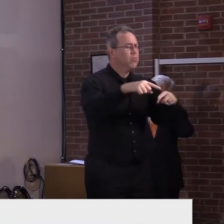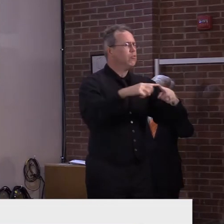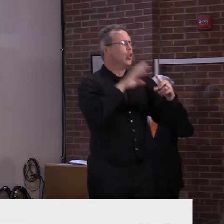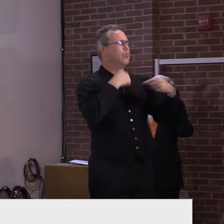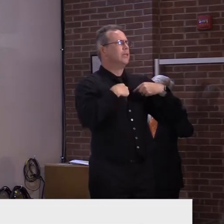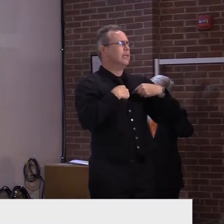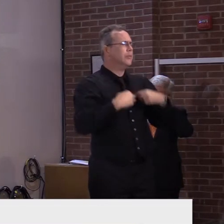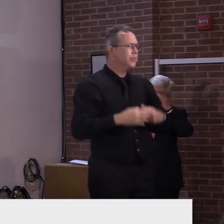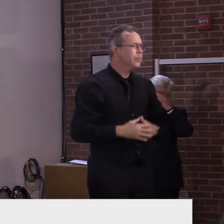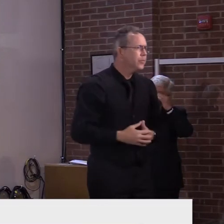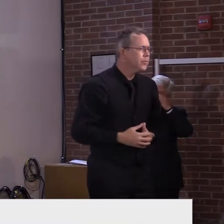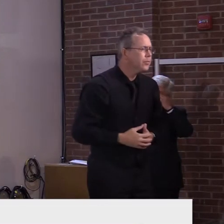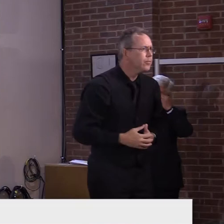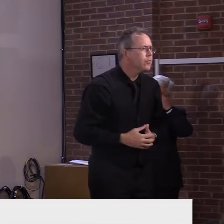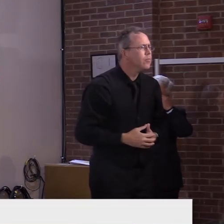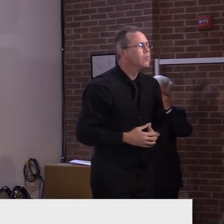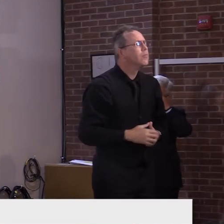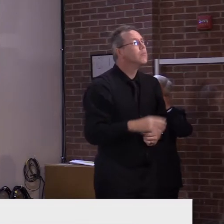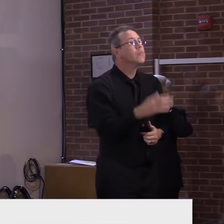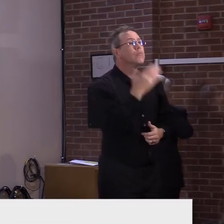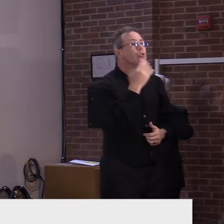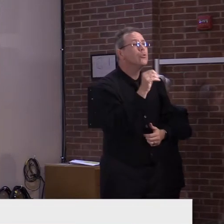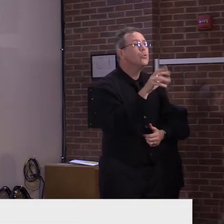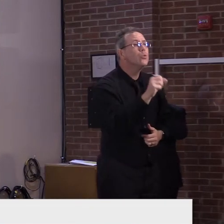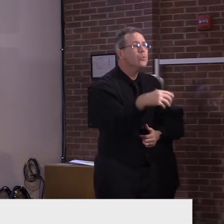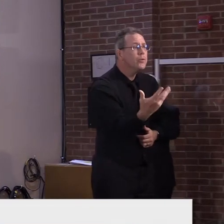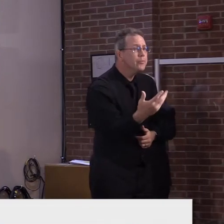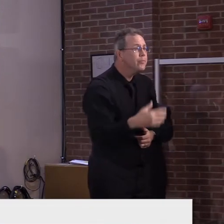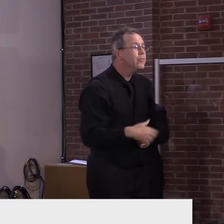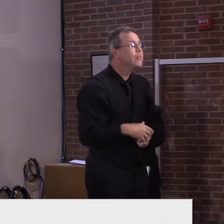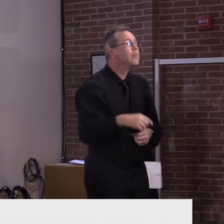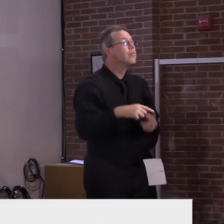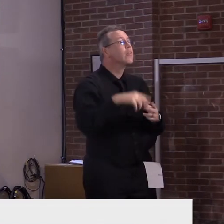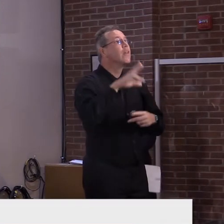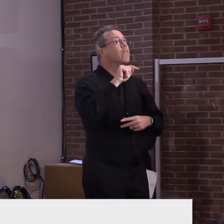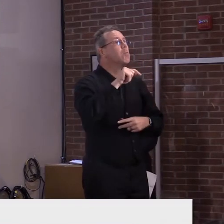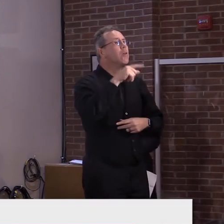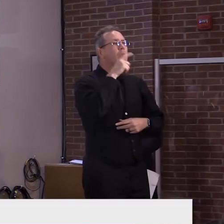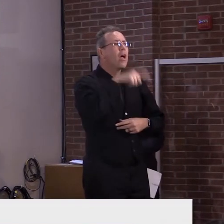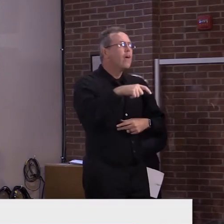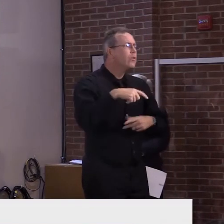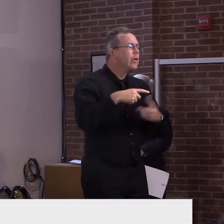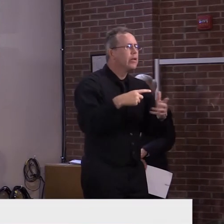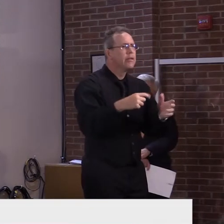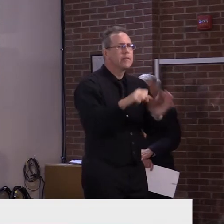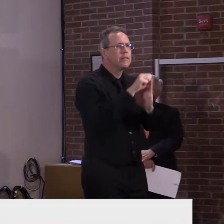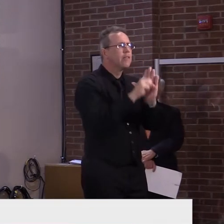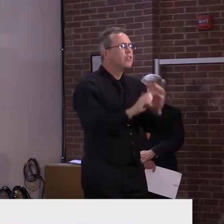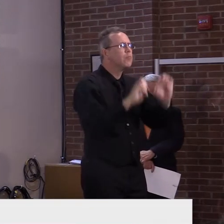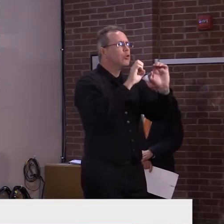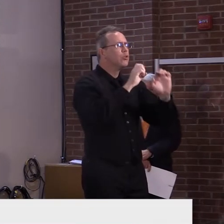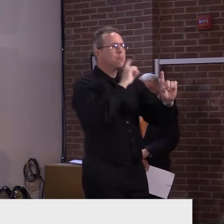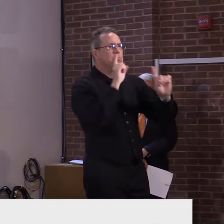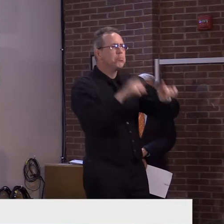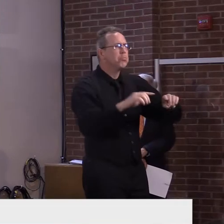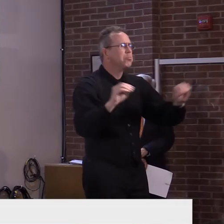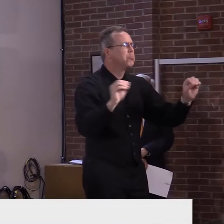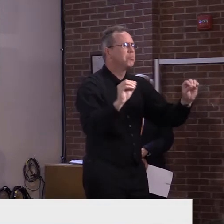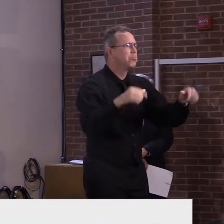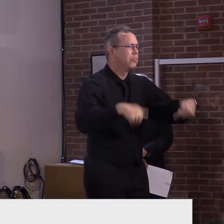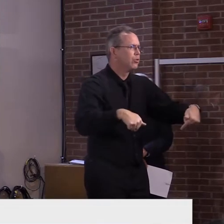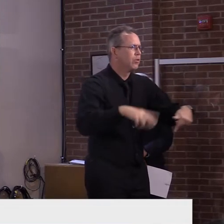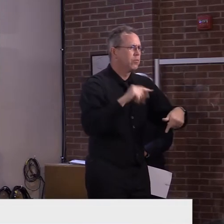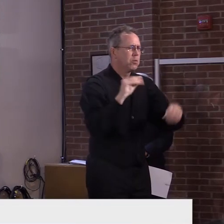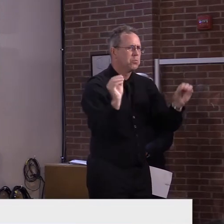not justify a state of emergency. But the fact remains that without one, the state can't